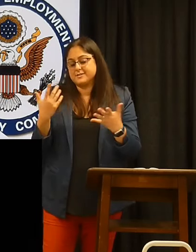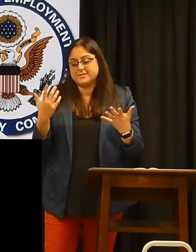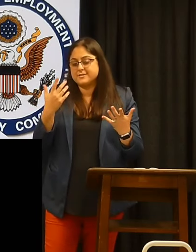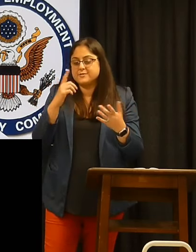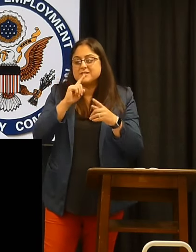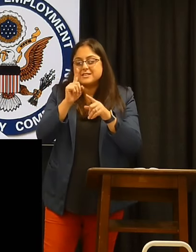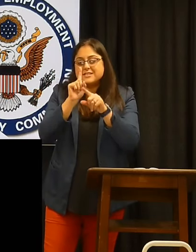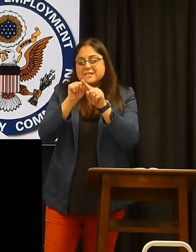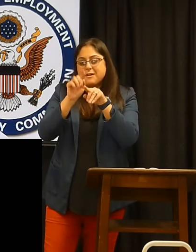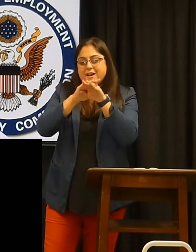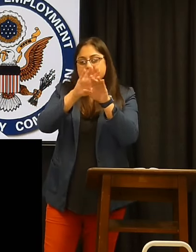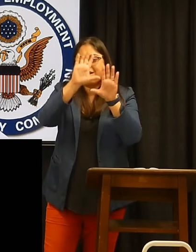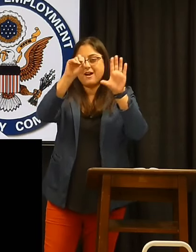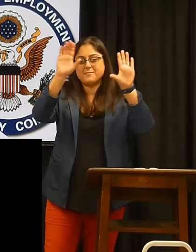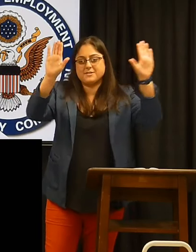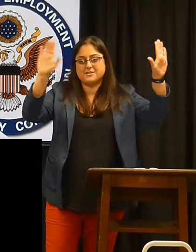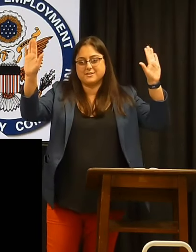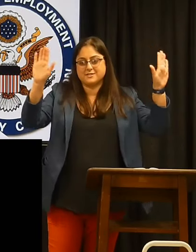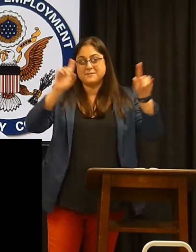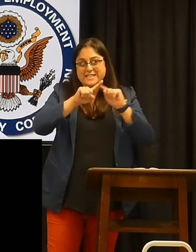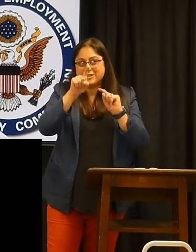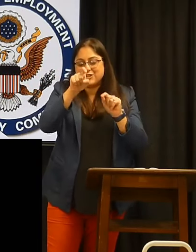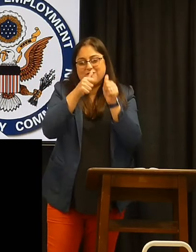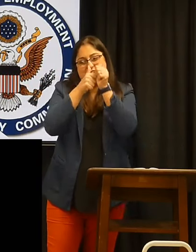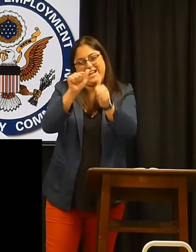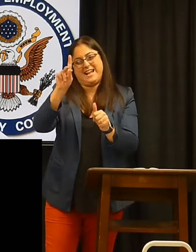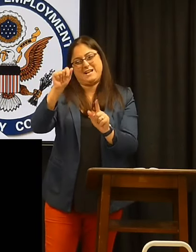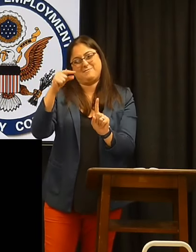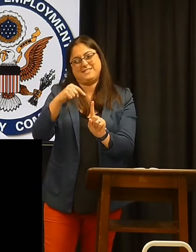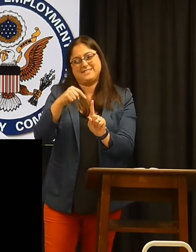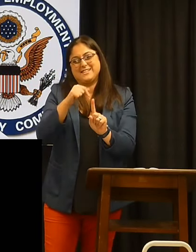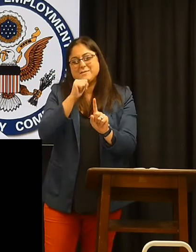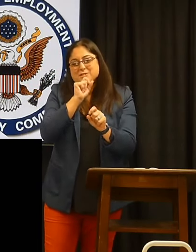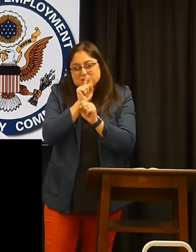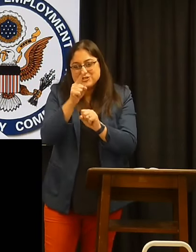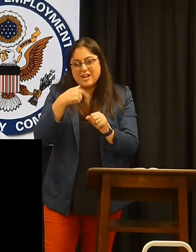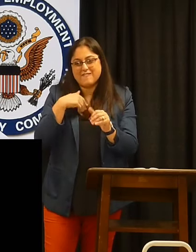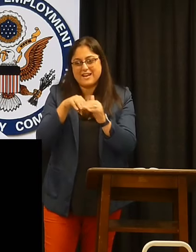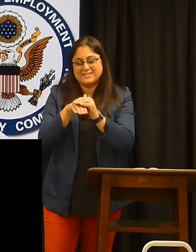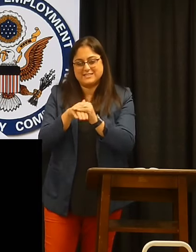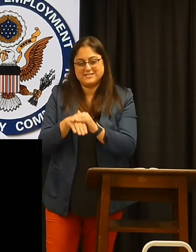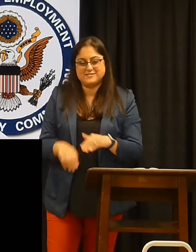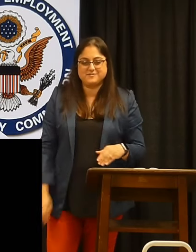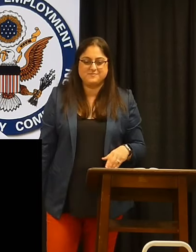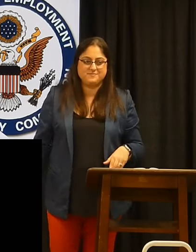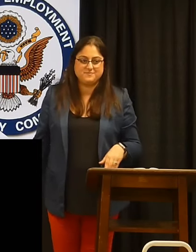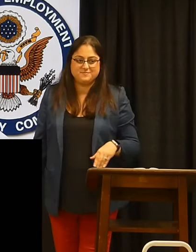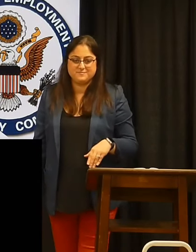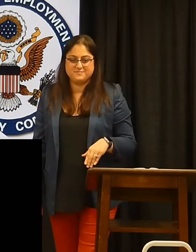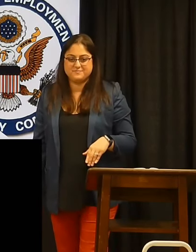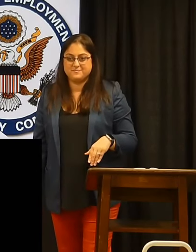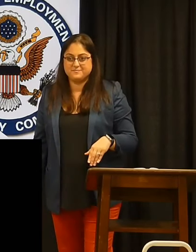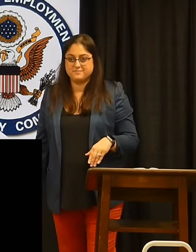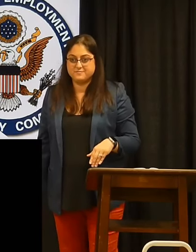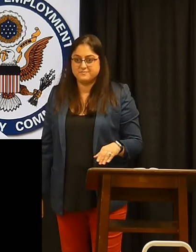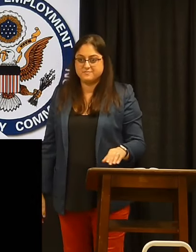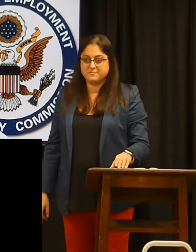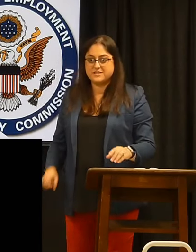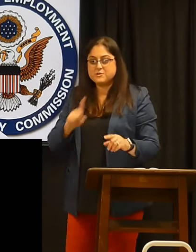team. They're amazing. I think it depends on each organization, but still you have to follow the Americans with Disabilities law and make sure that you have access.